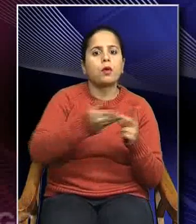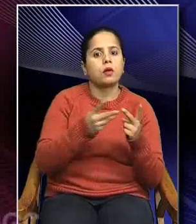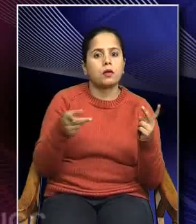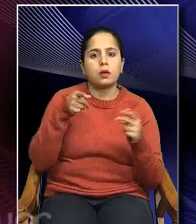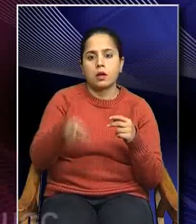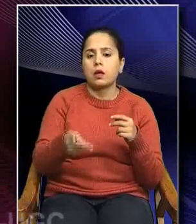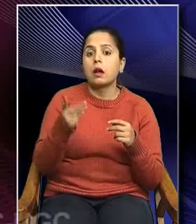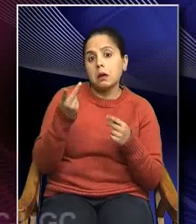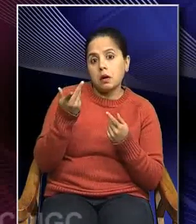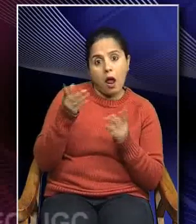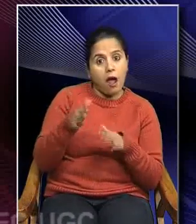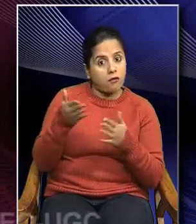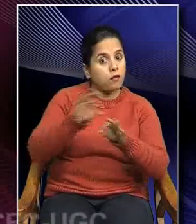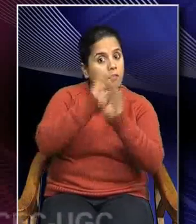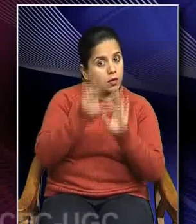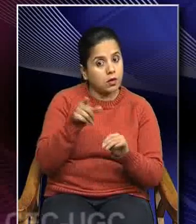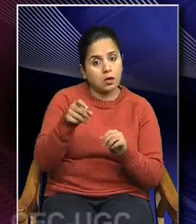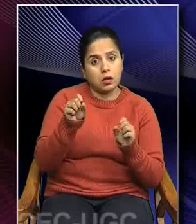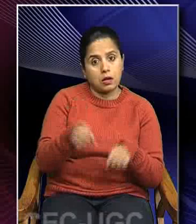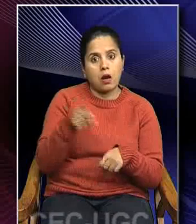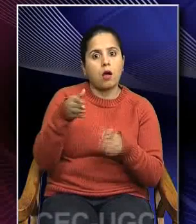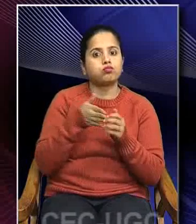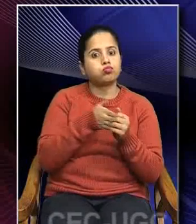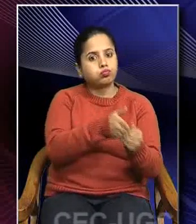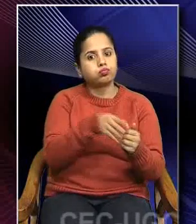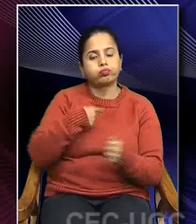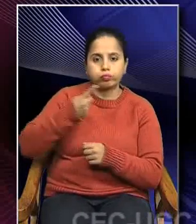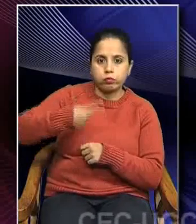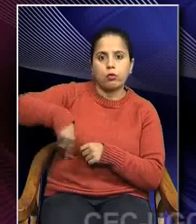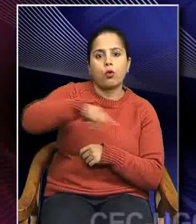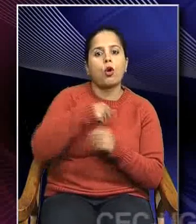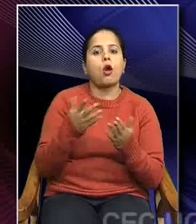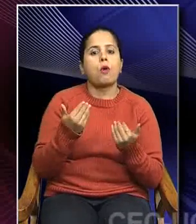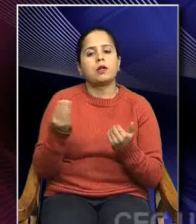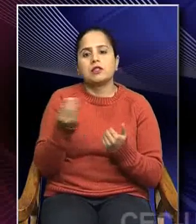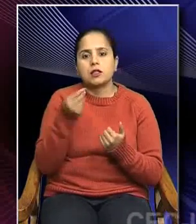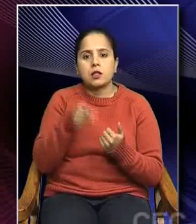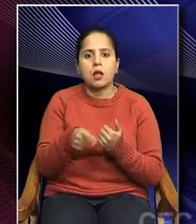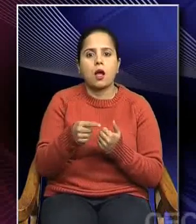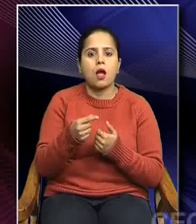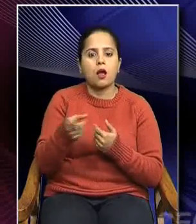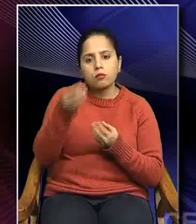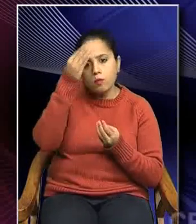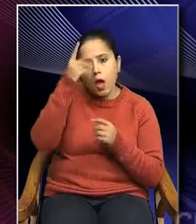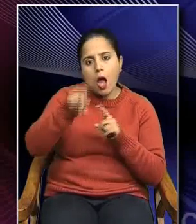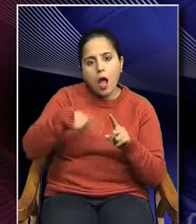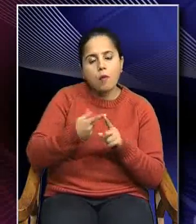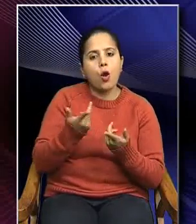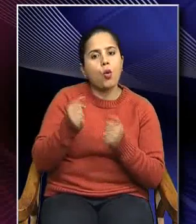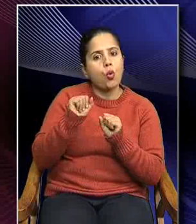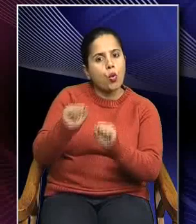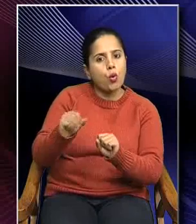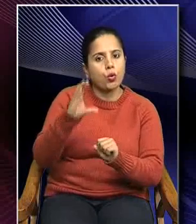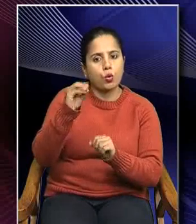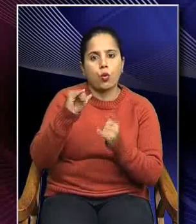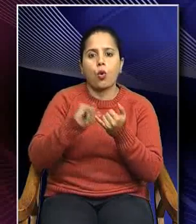very much there, which could lead us into some kind of an insight about their